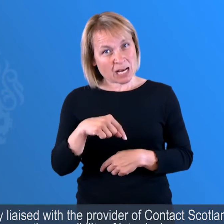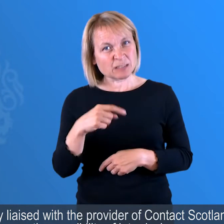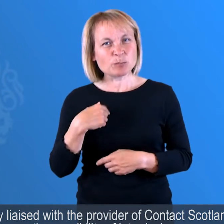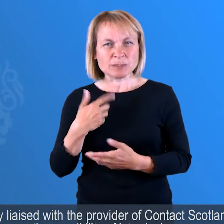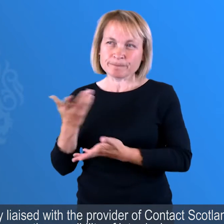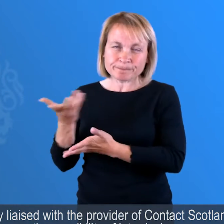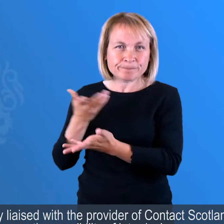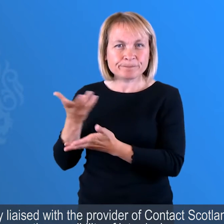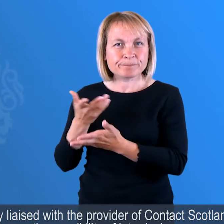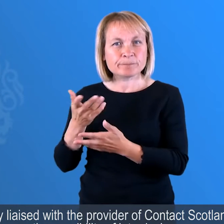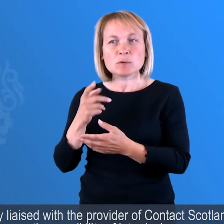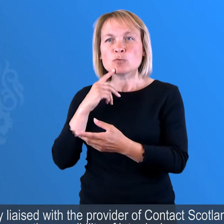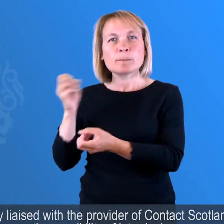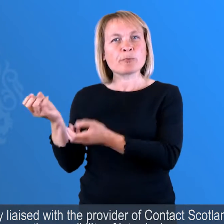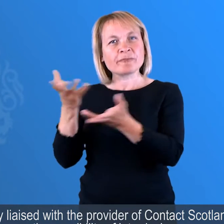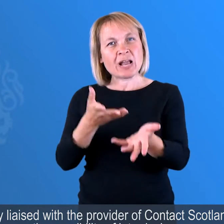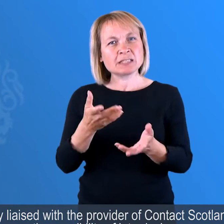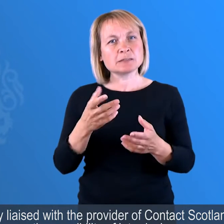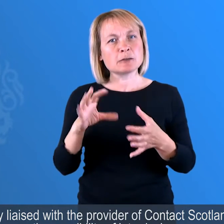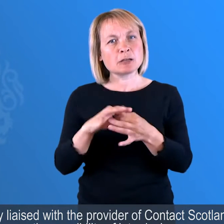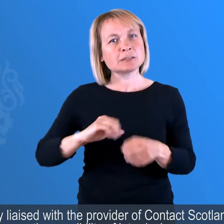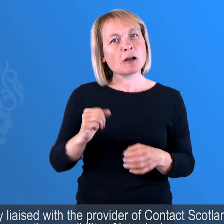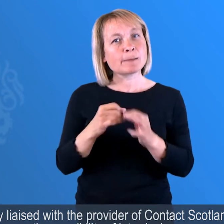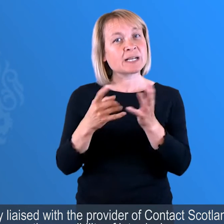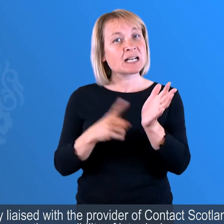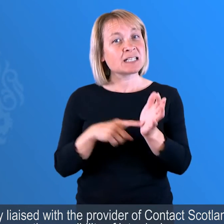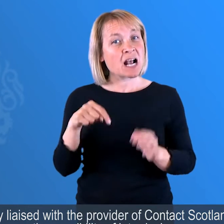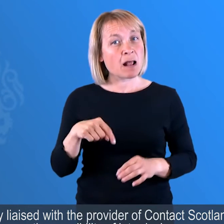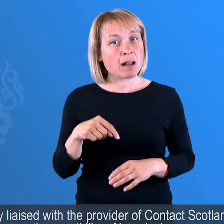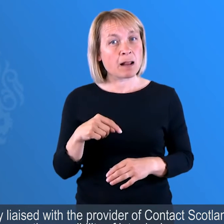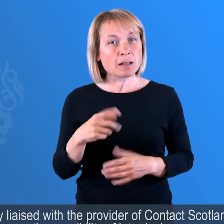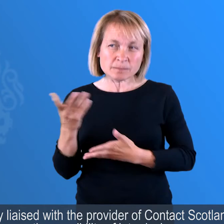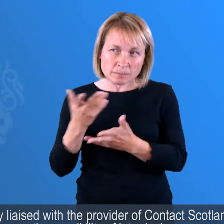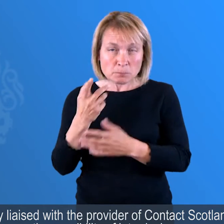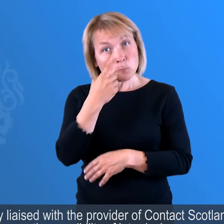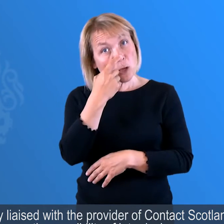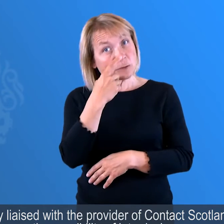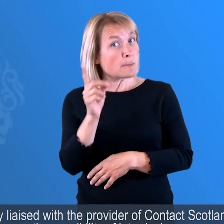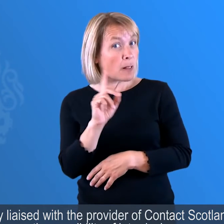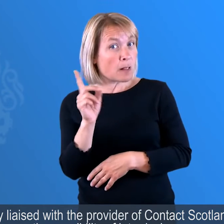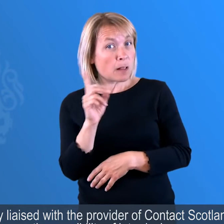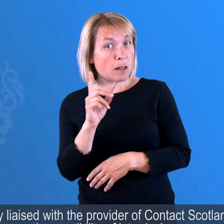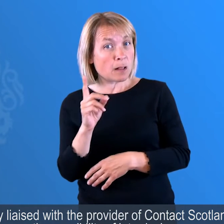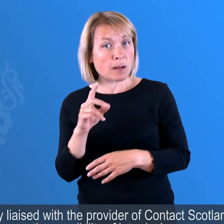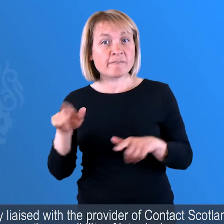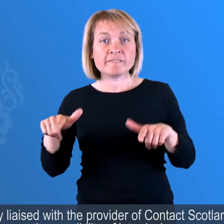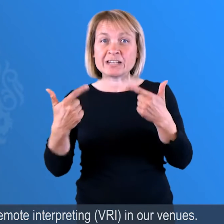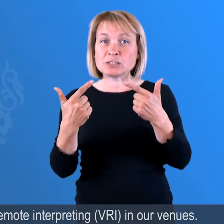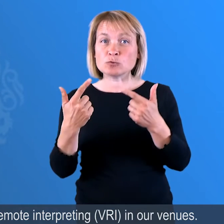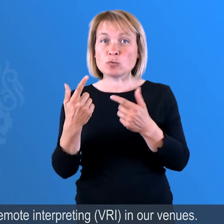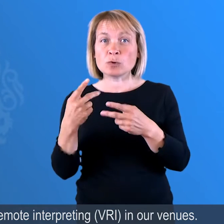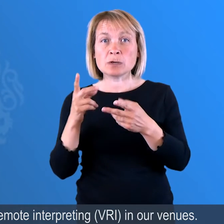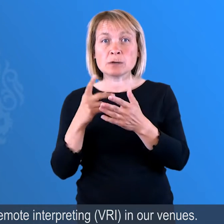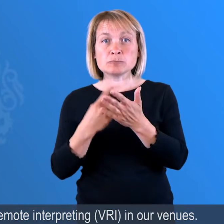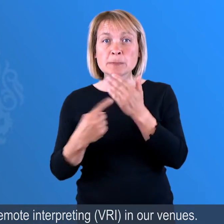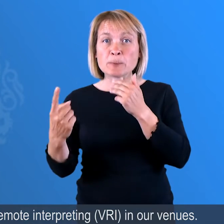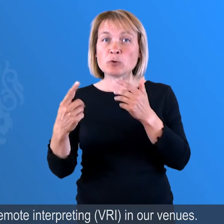We have accordingly liaised with the provider of Contact Scotland BSL to discuss the possibility of introducing video